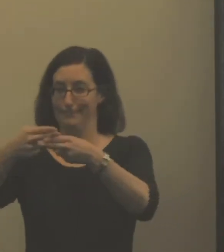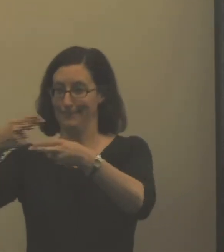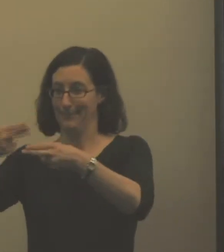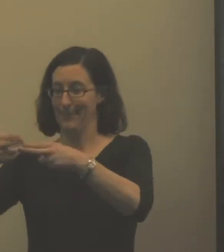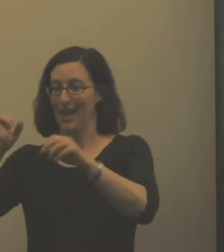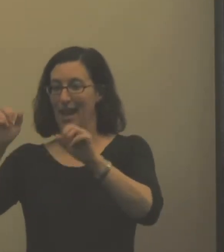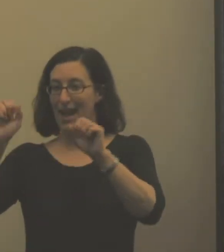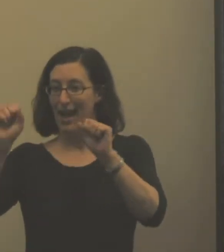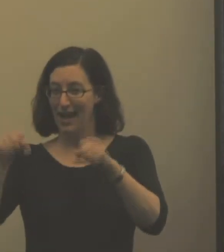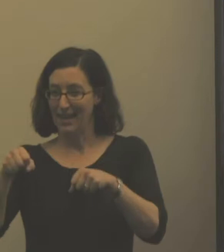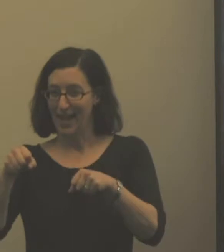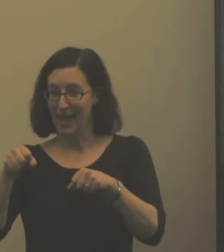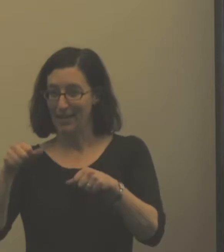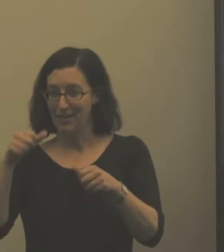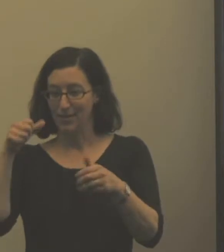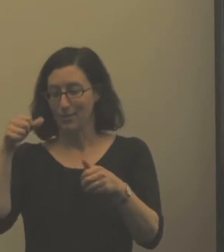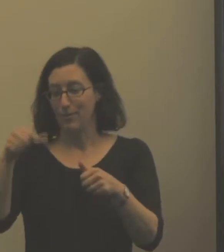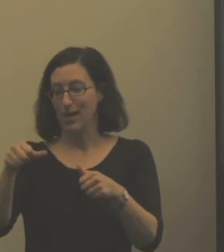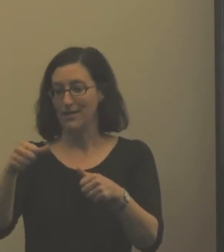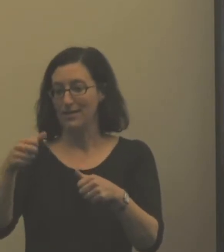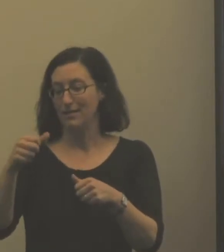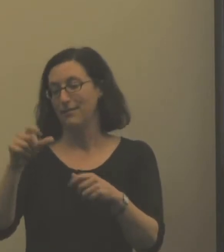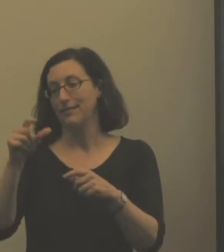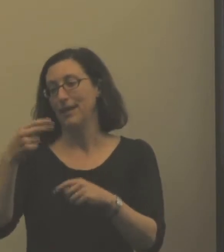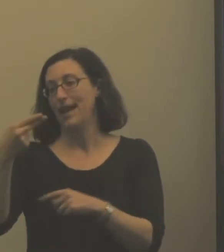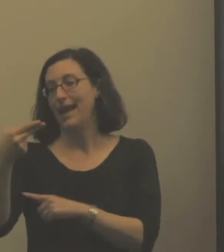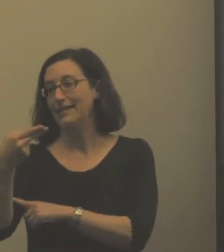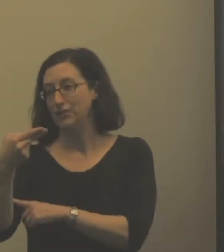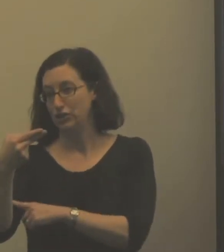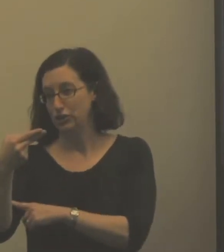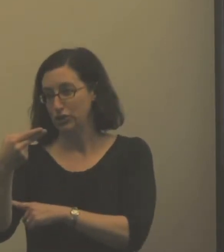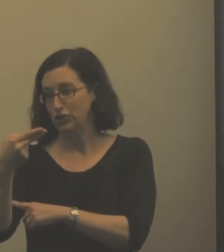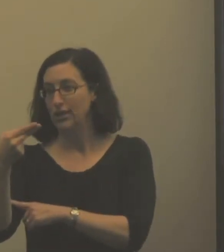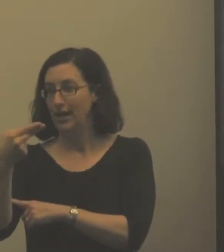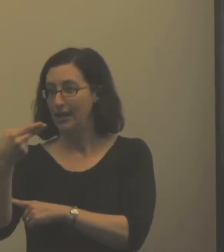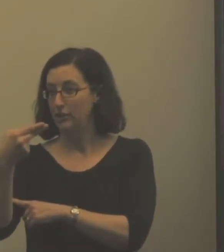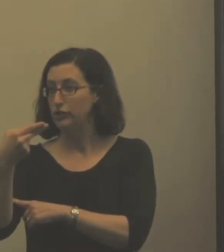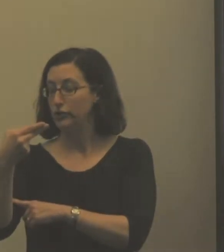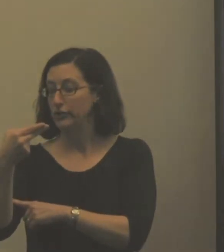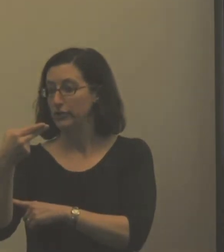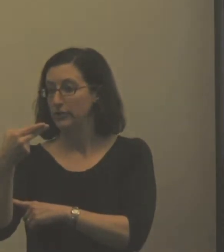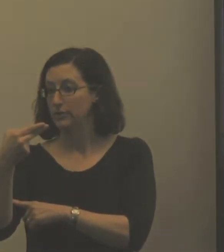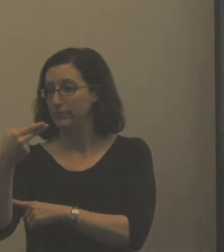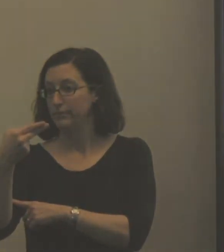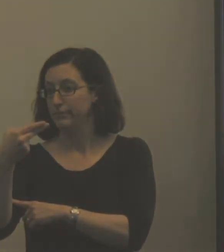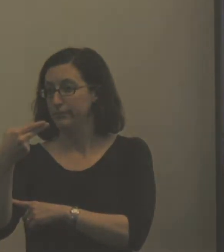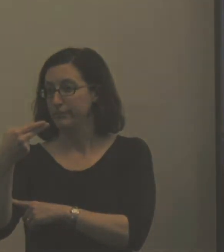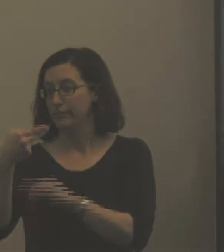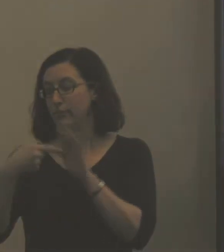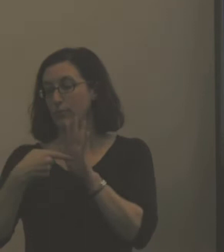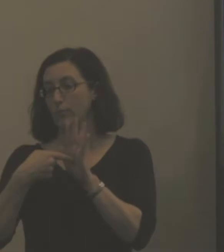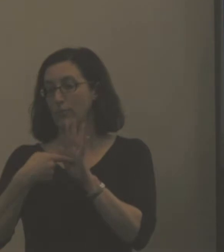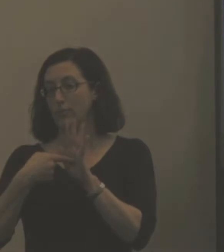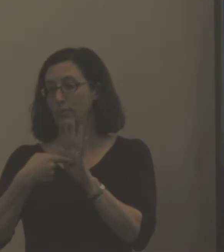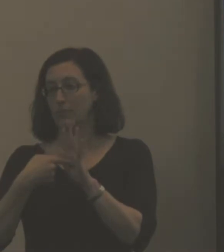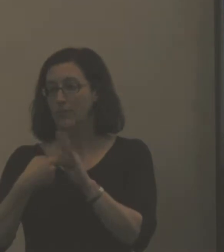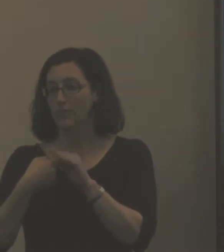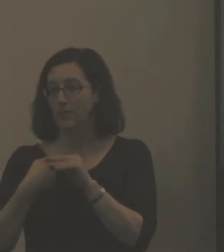through them by just pressing the letter H, which means I'll get a heading is similar. I mean, for you guys all know what a heading is.